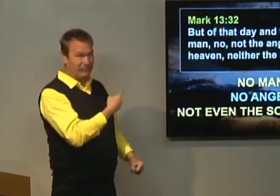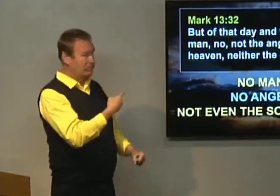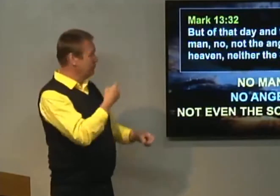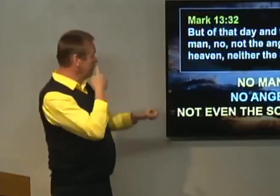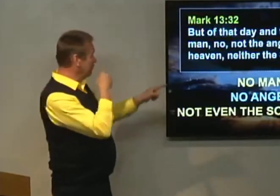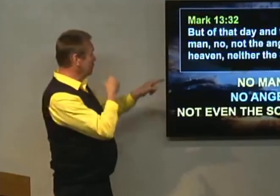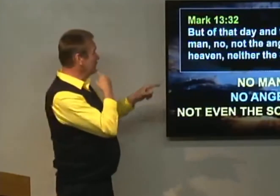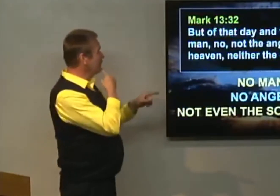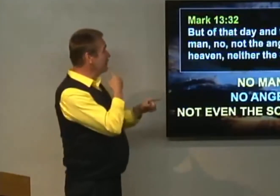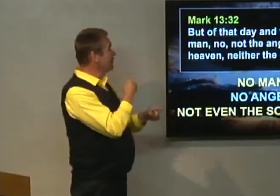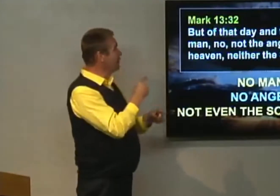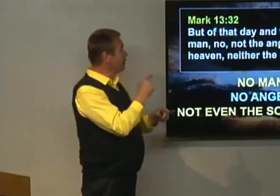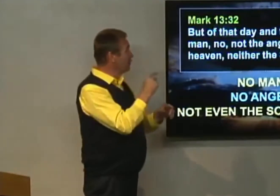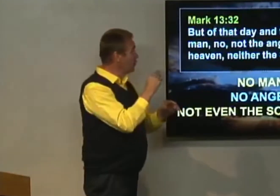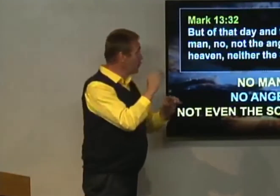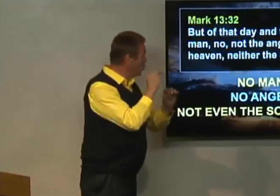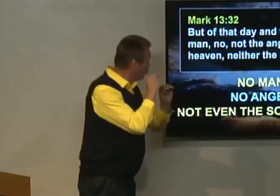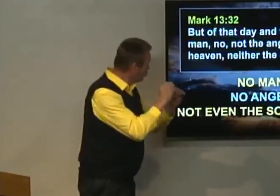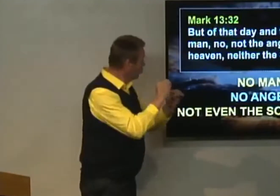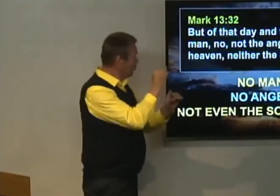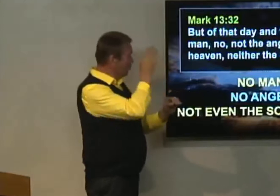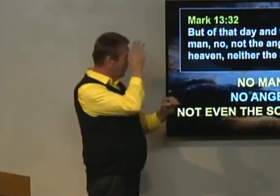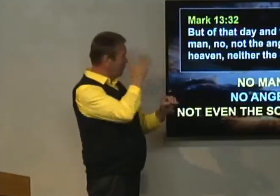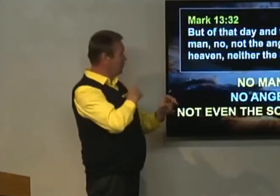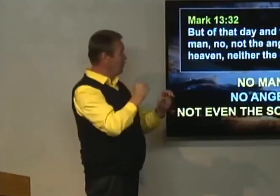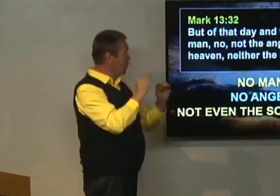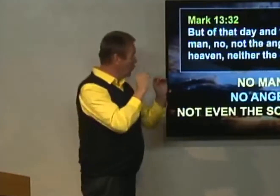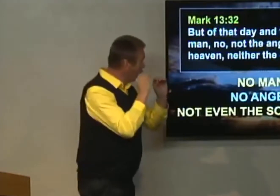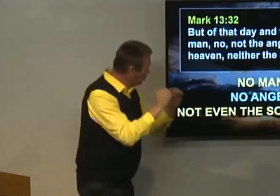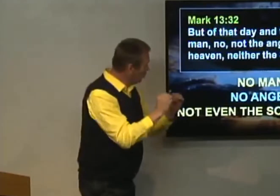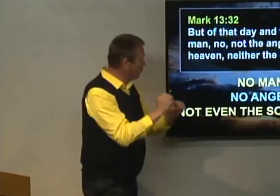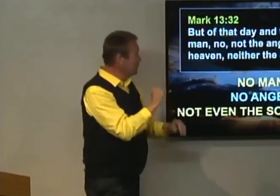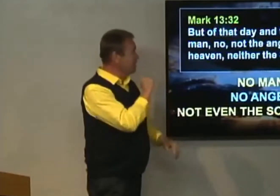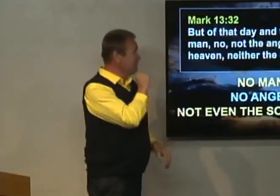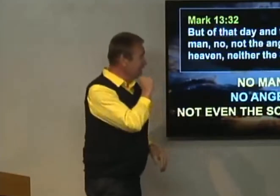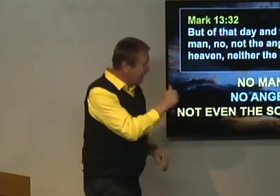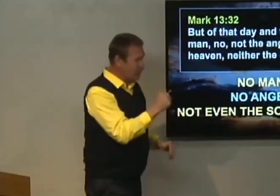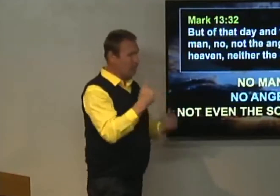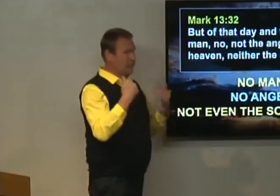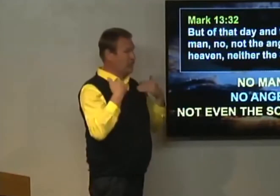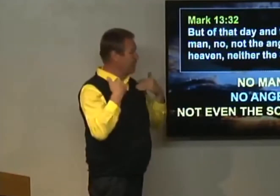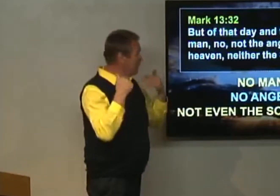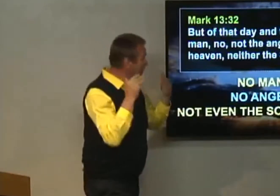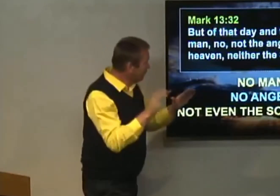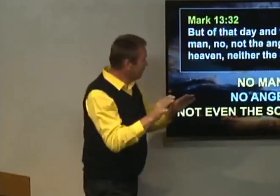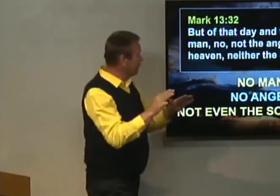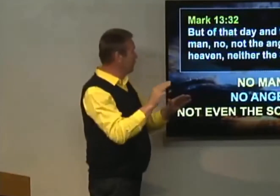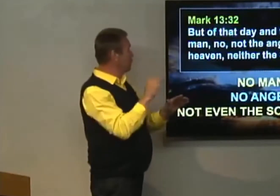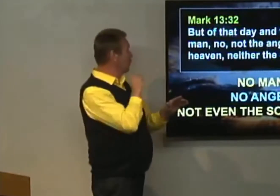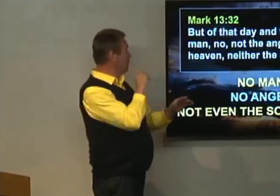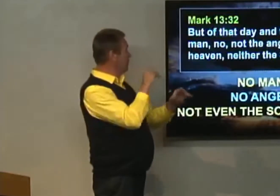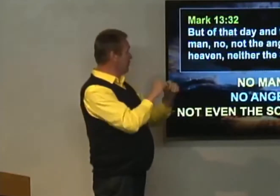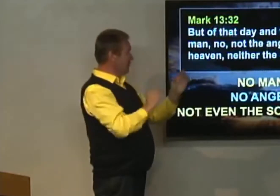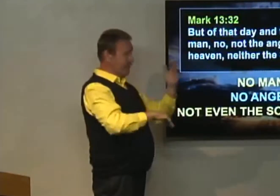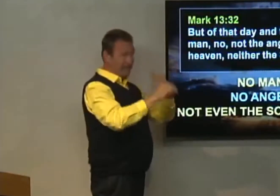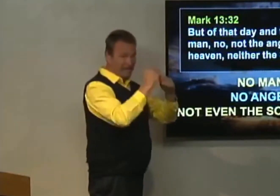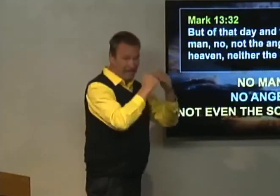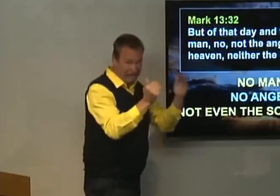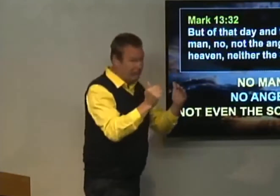13. Verse 23, and it's like it's not enough for them. Neither the Son, but only the